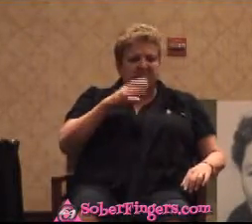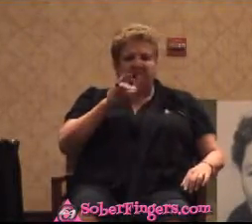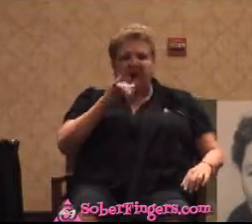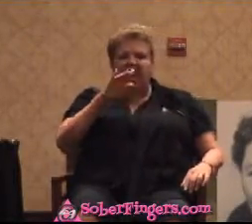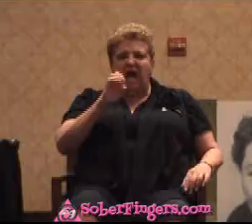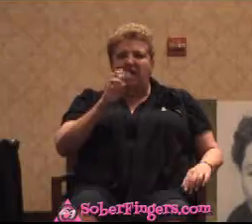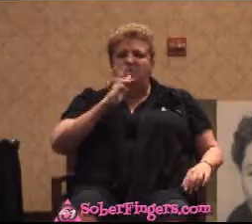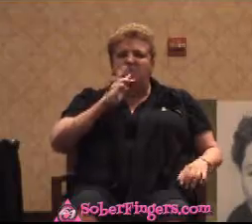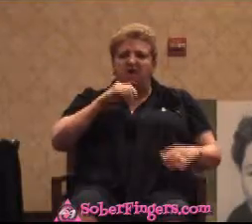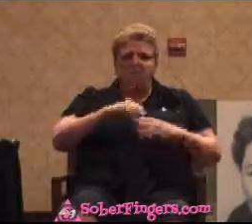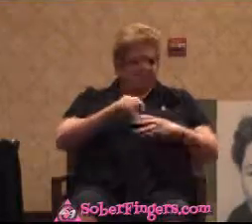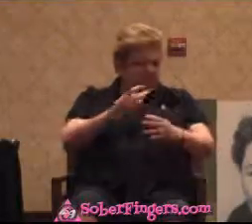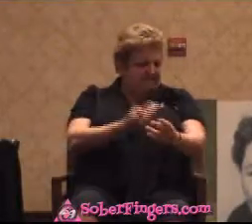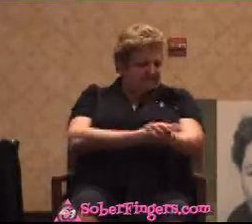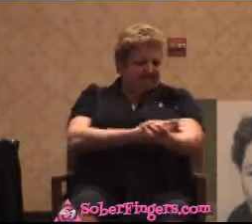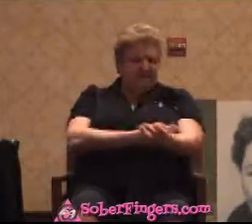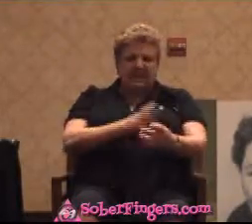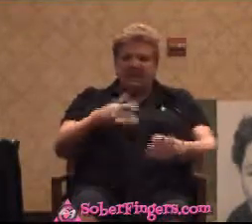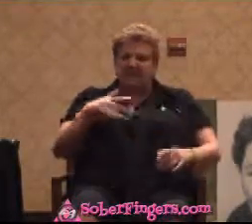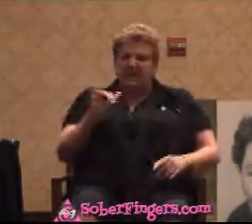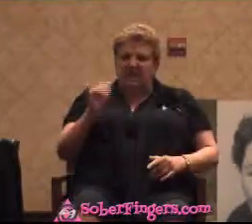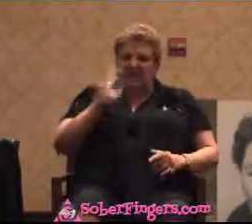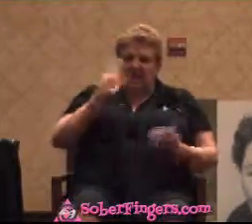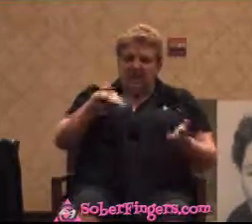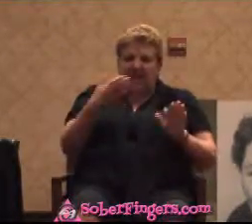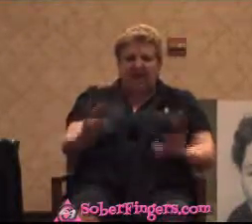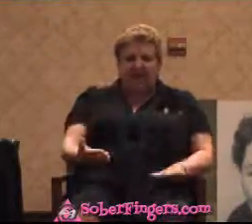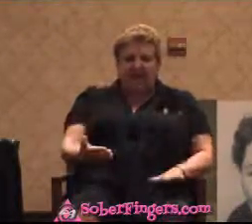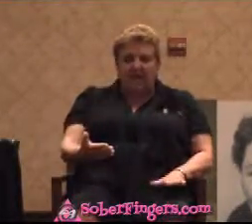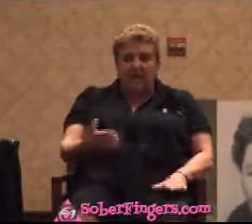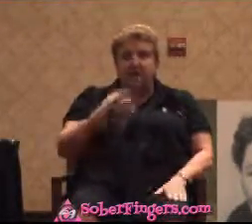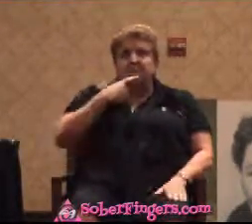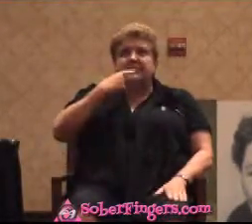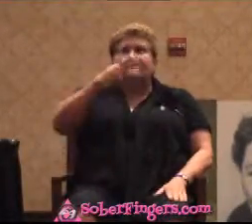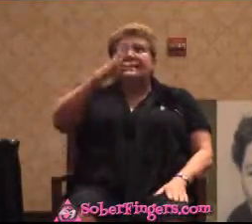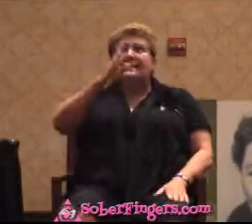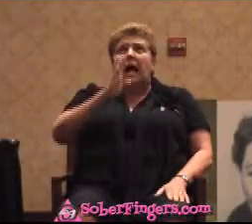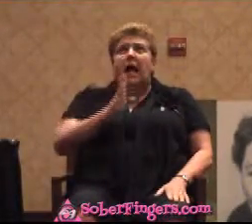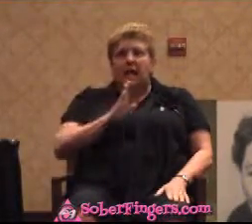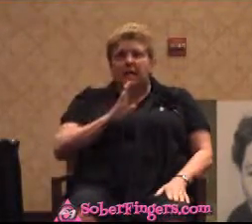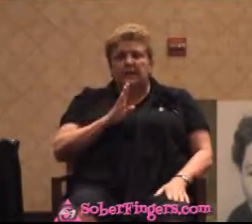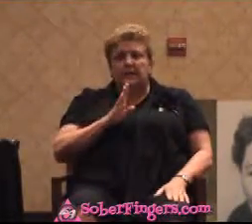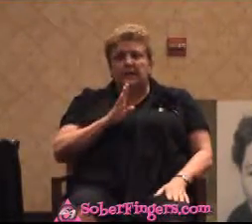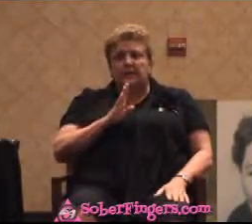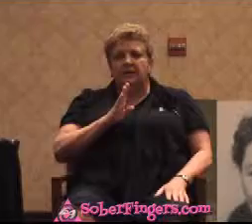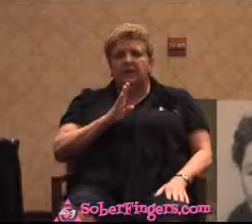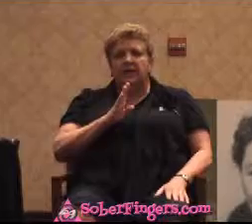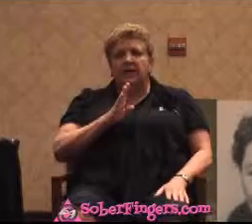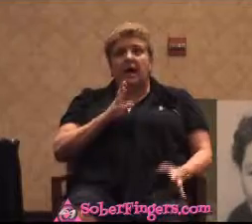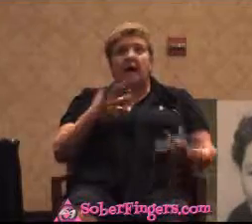and I'm feeling like I'm about to die. And I'm saying to God, I just don't want to die like